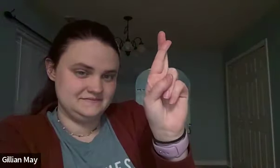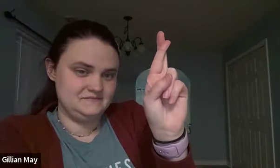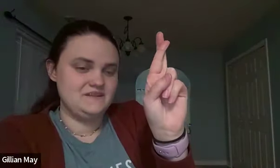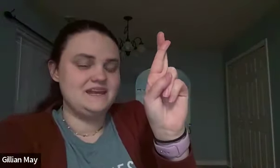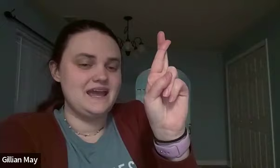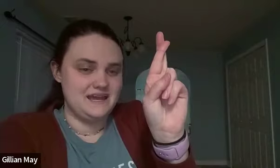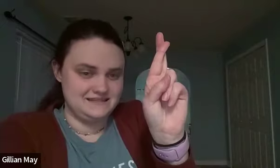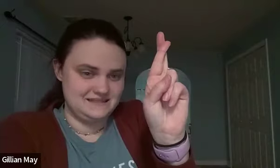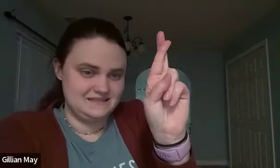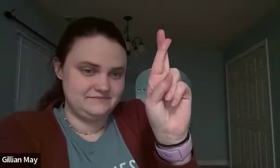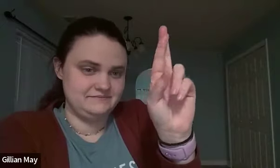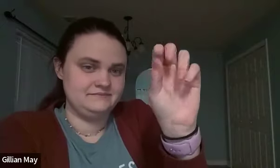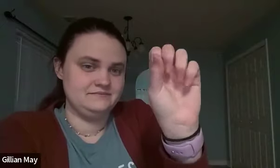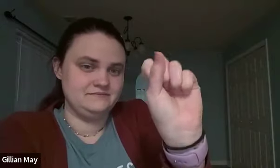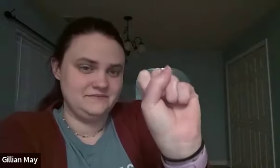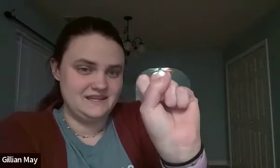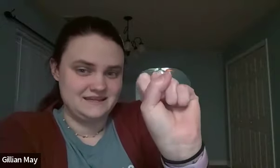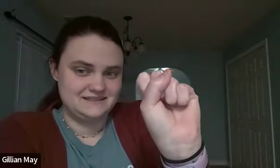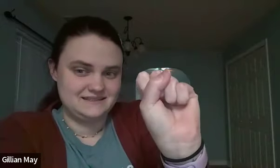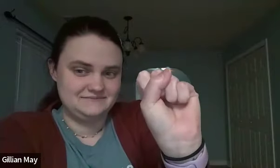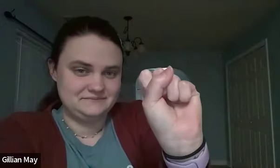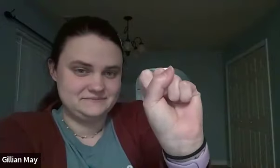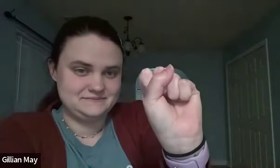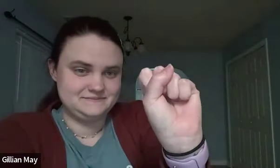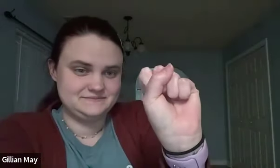and then S. S.